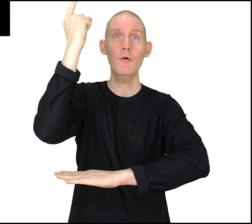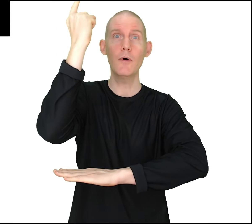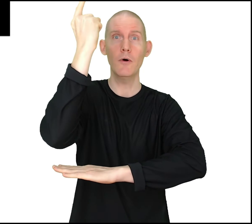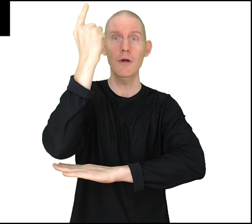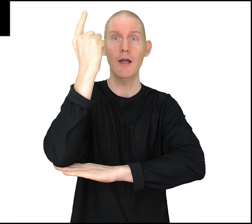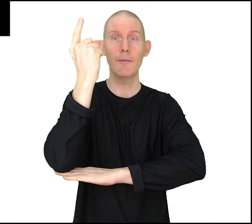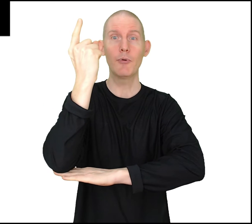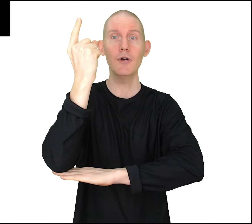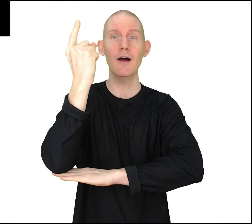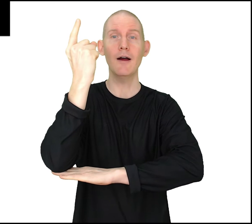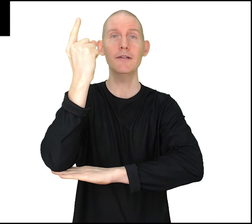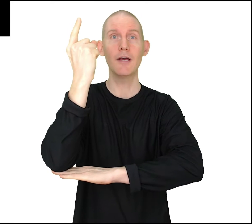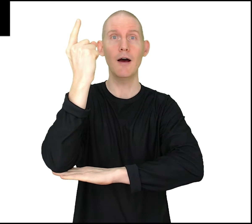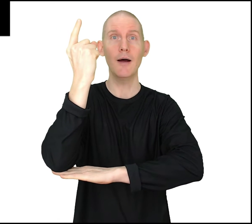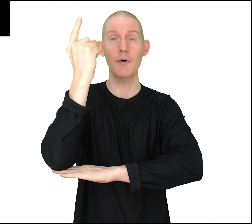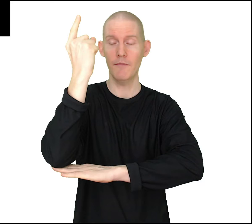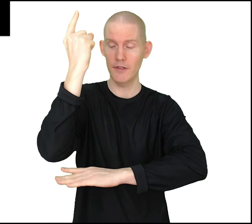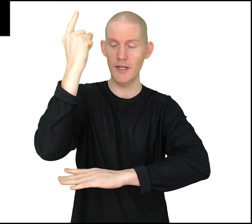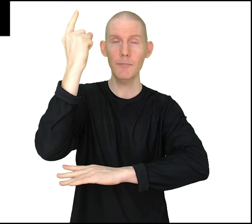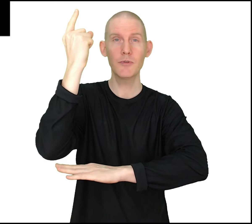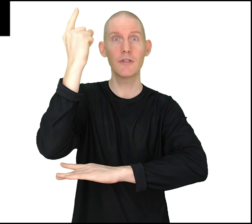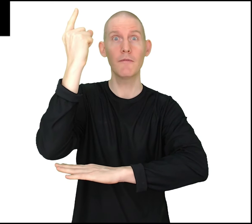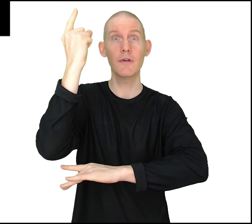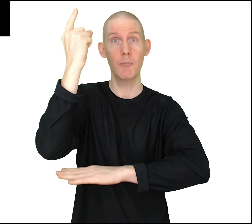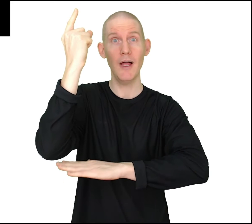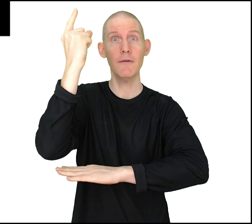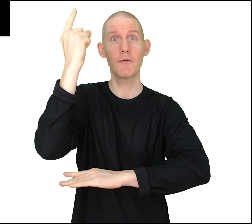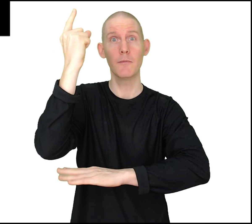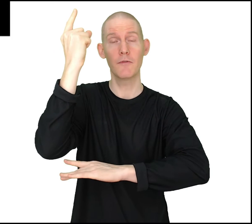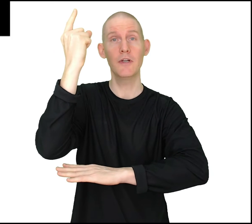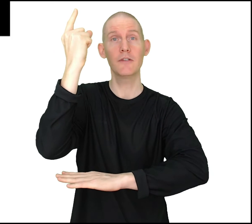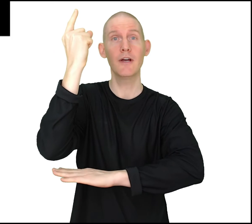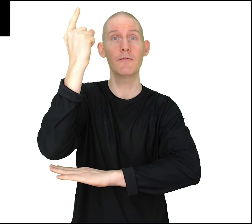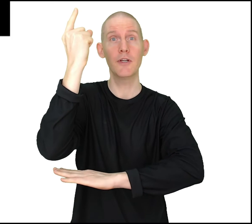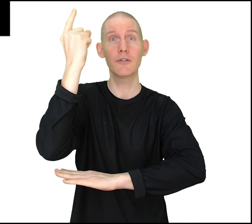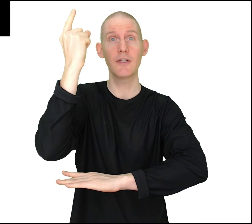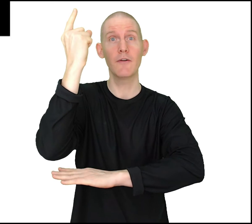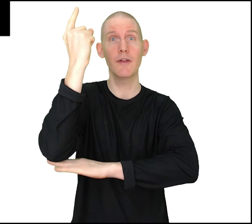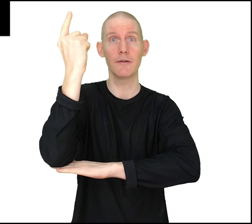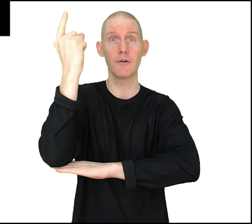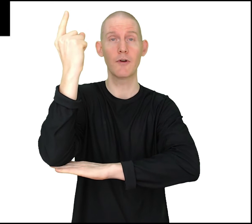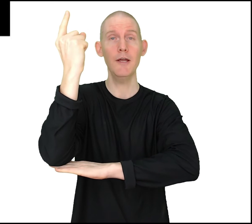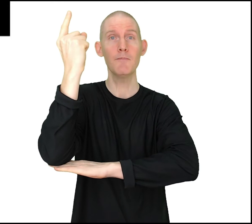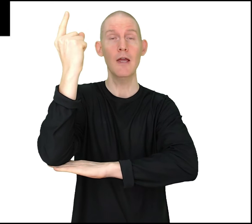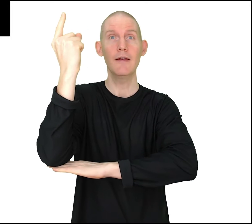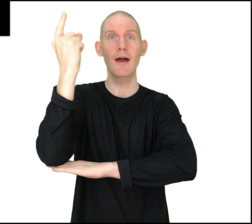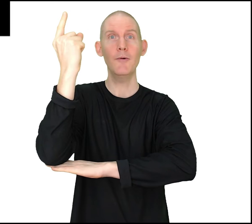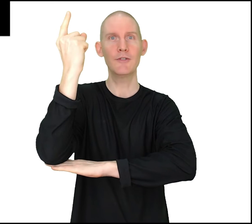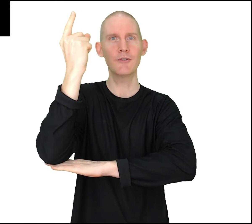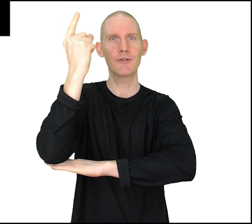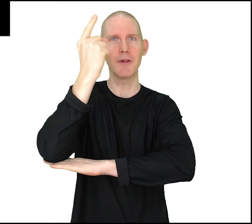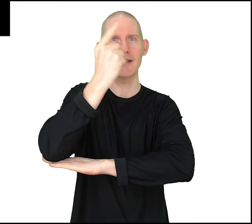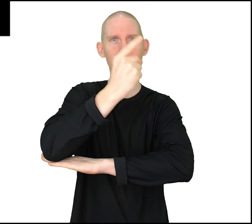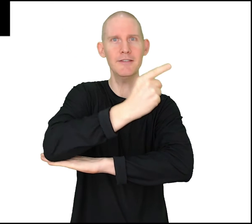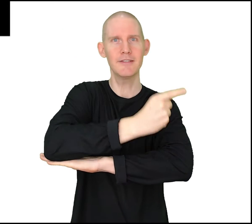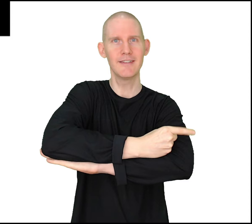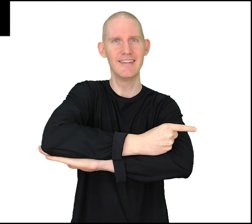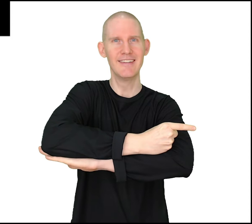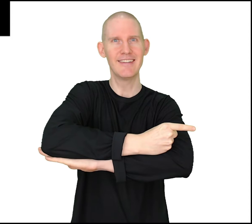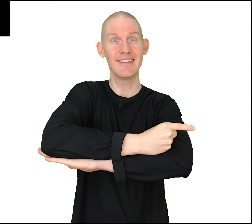elbow and put it on top of the tips of the platform, the fingers down there, okay? Now we just go like this.